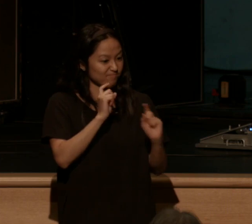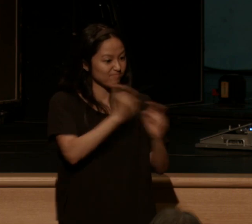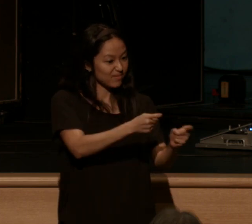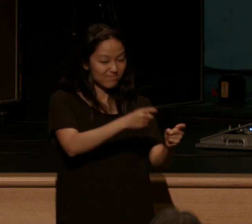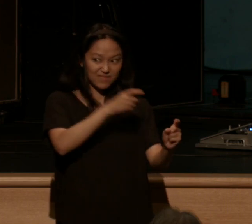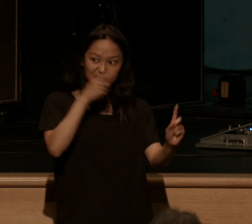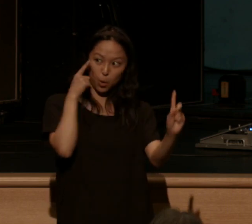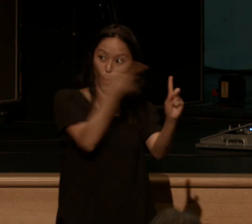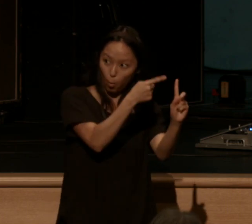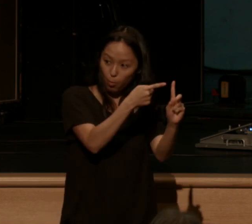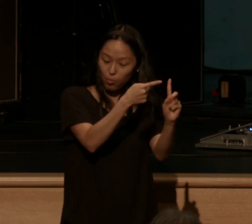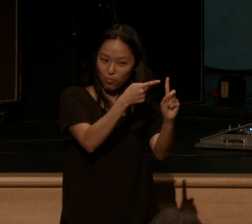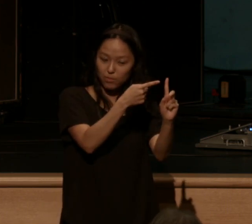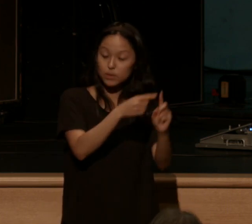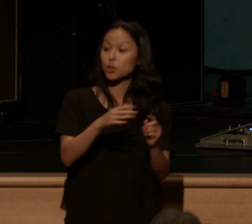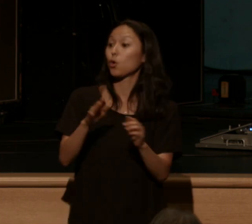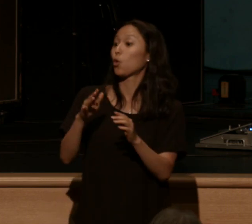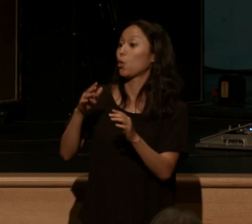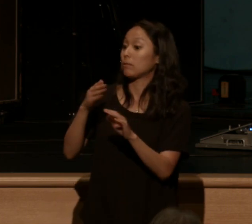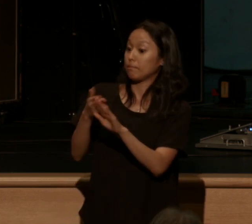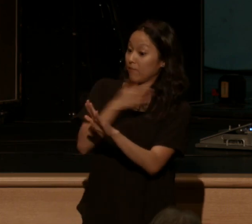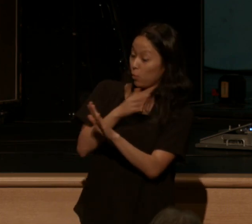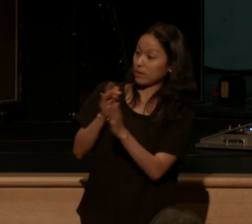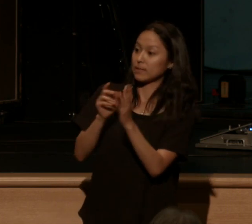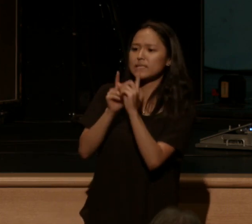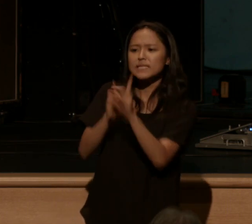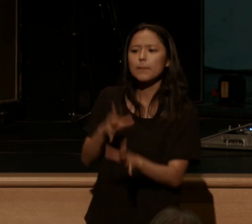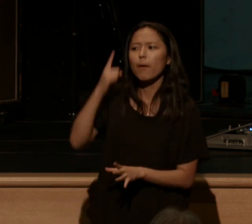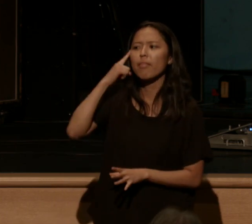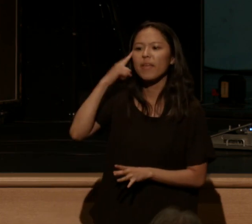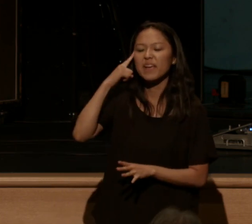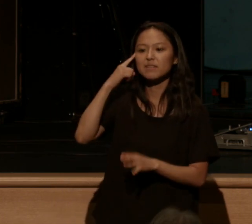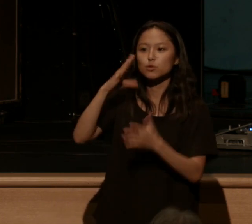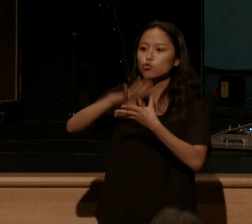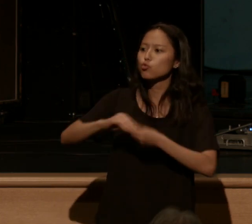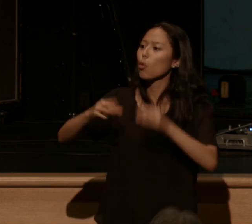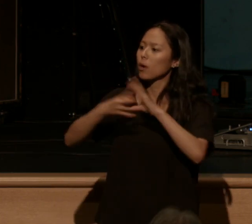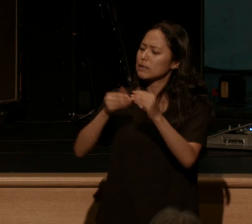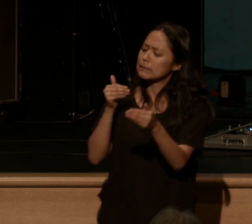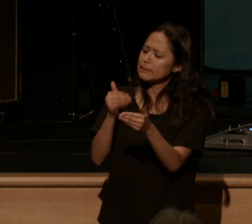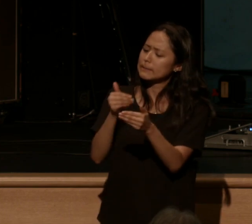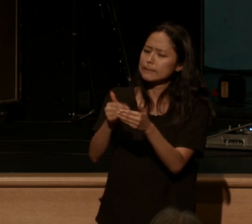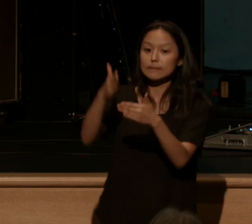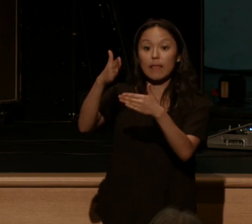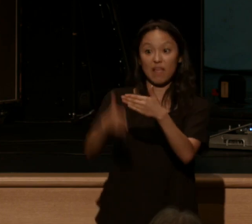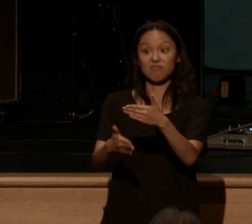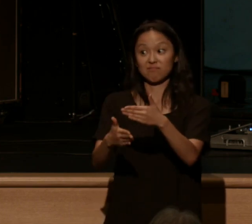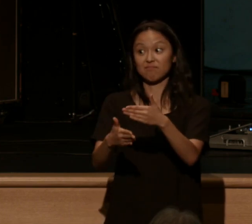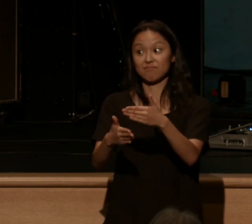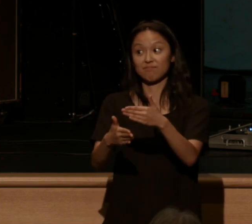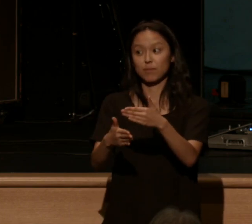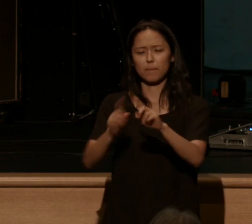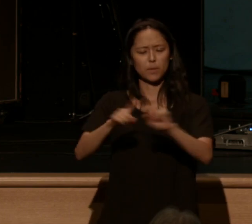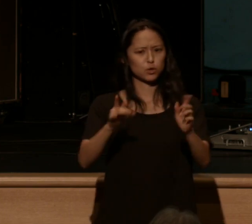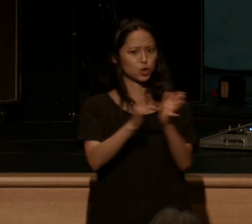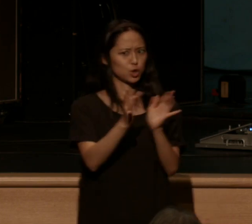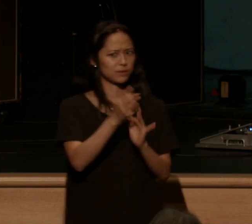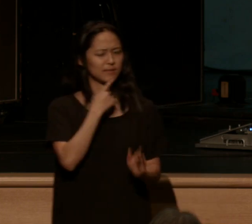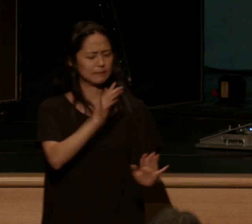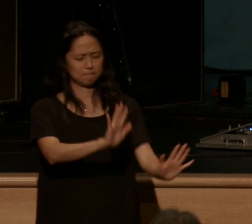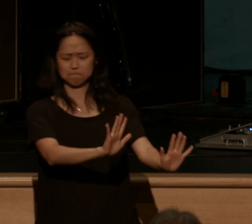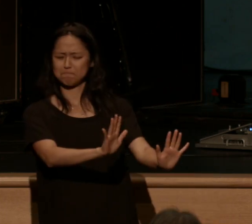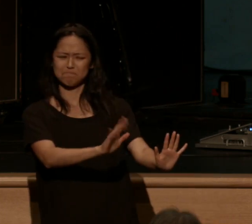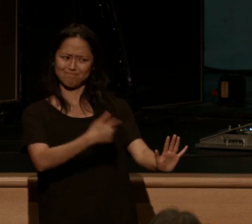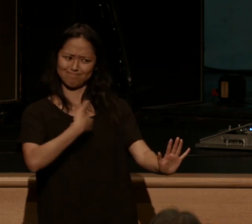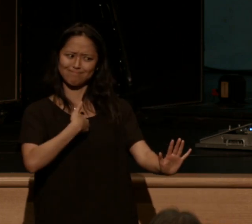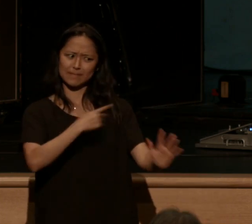The disciples, just before Jesus ascends, the disciples think this is kind of wrapping up, like everything's kind of wrapping up, like the story's over. And Jesus says, actually,